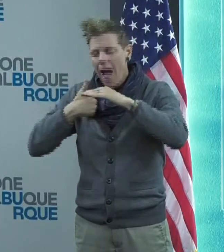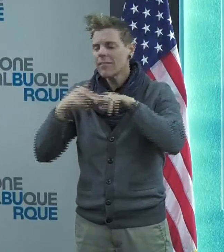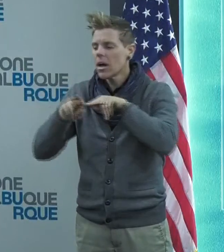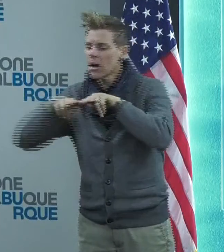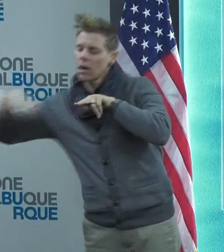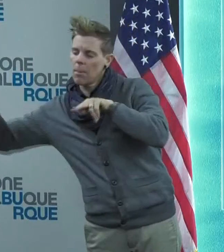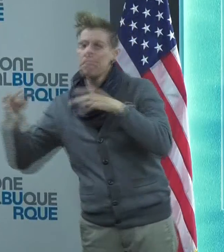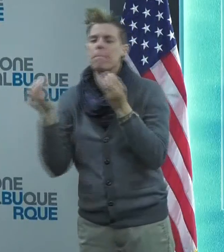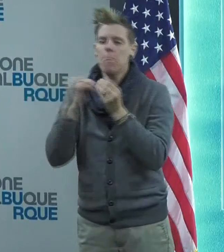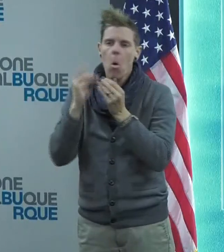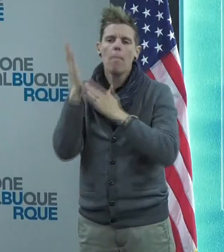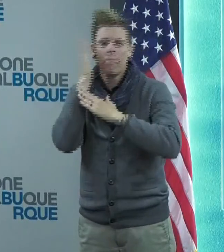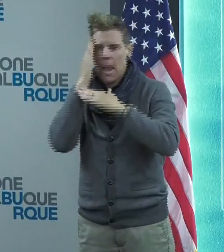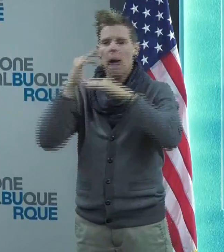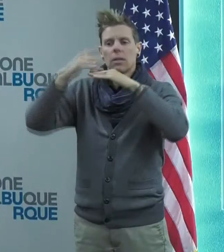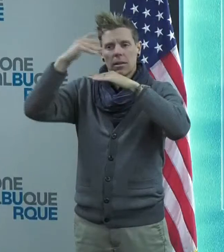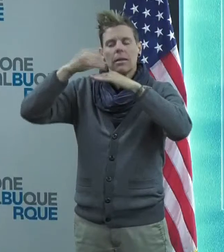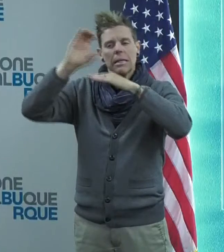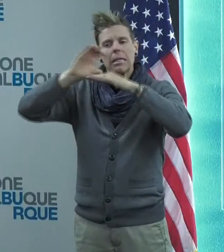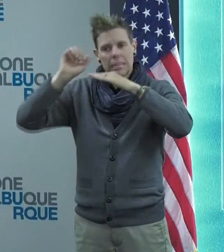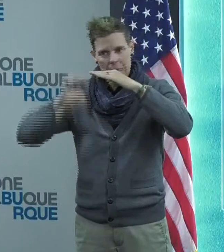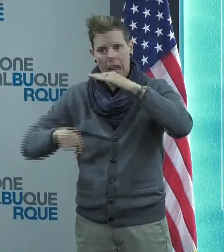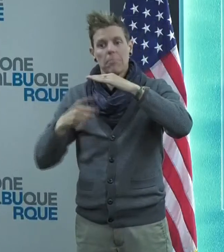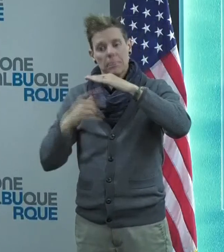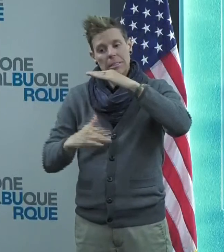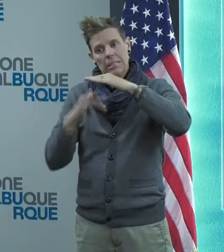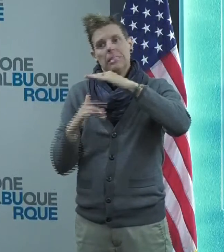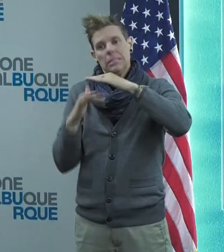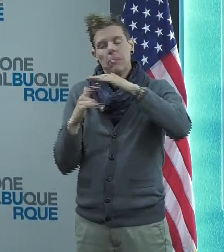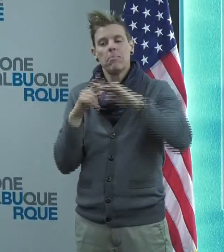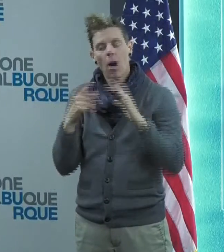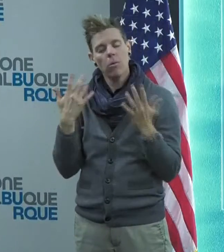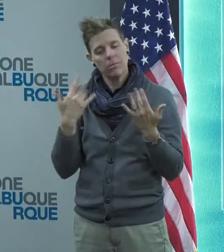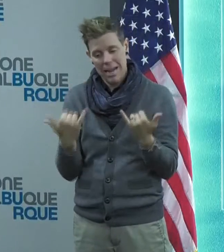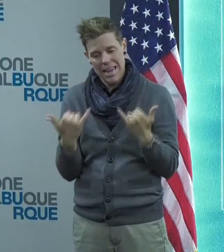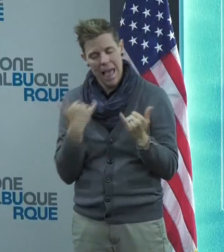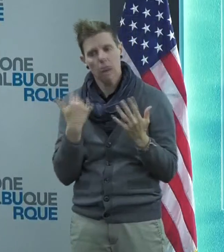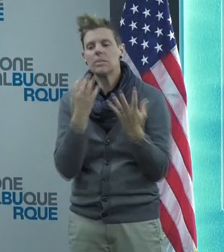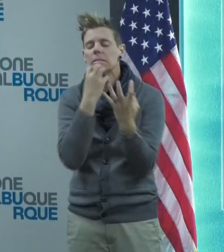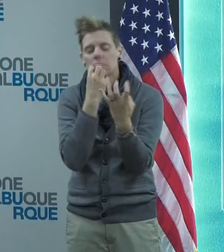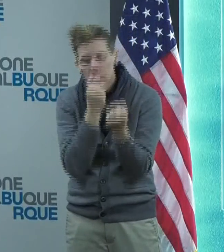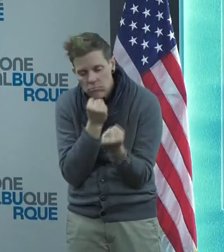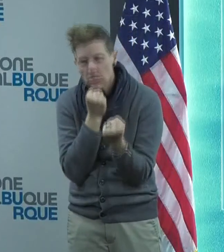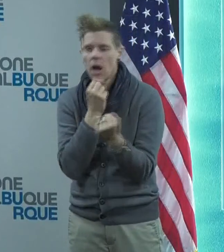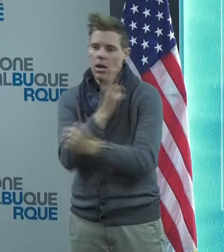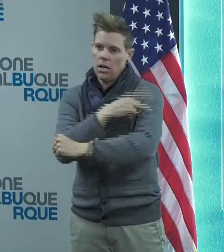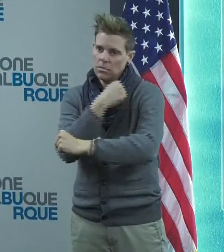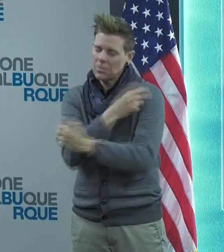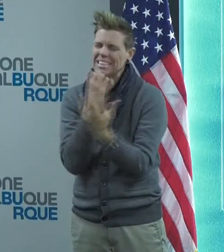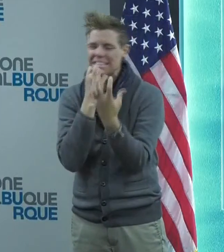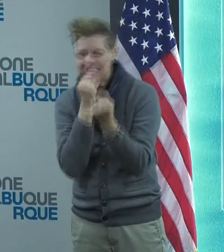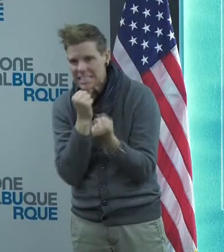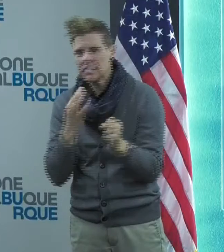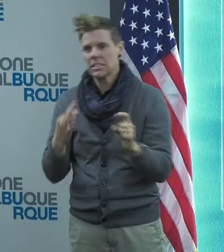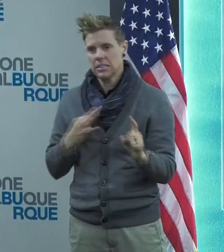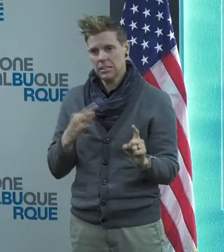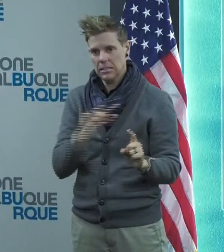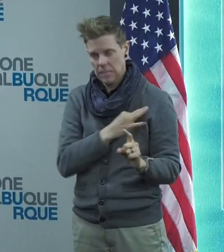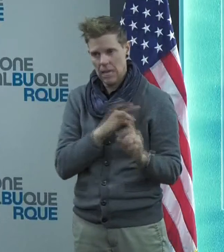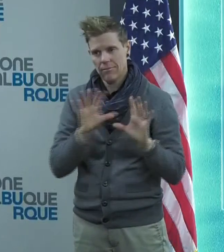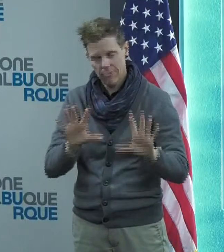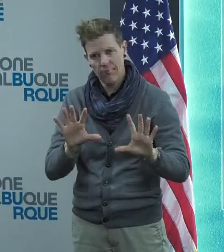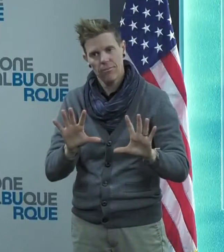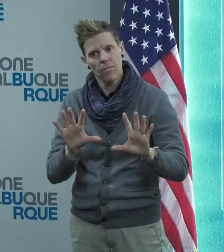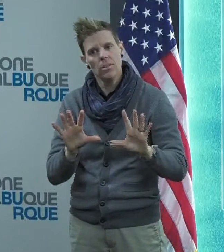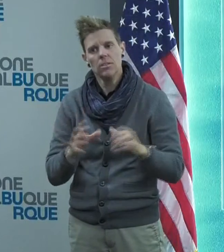and those who are in the hospital. So if that world becomes apparently about to happen, then we will